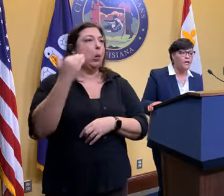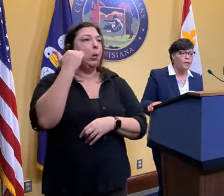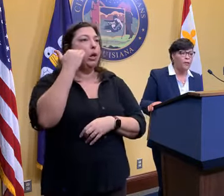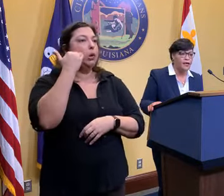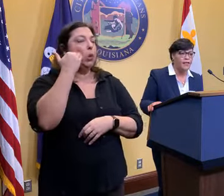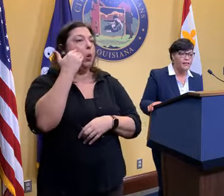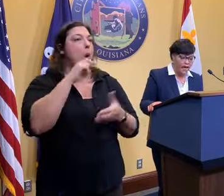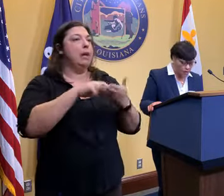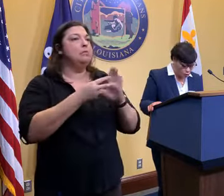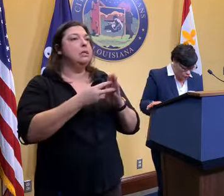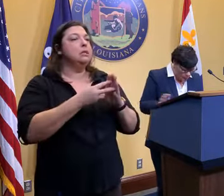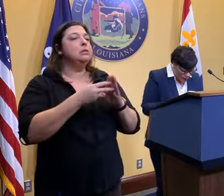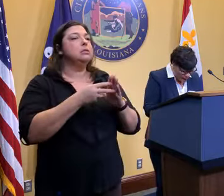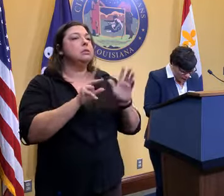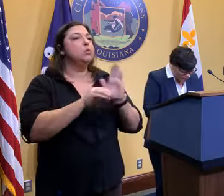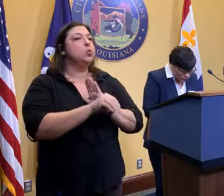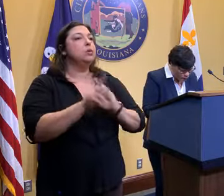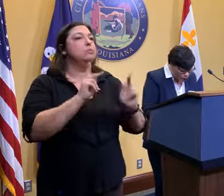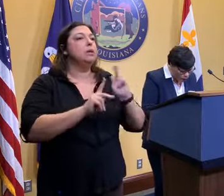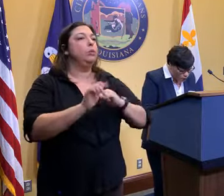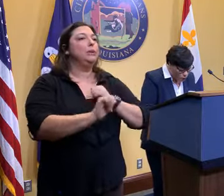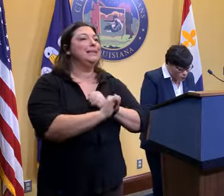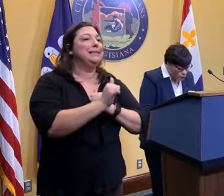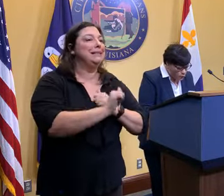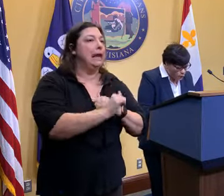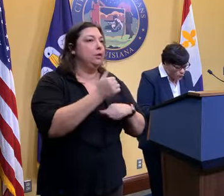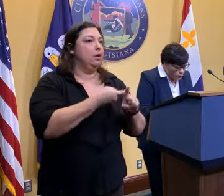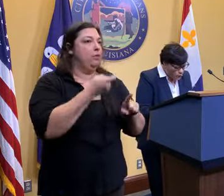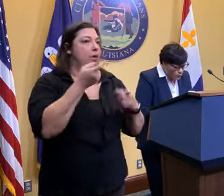our people in danger. And as a result,